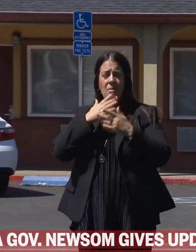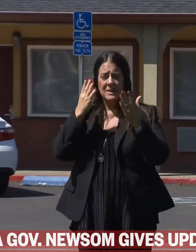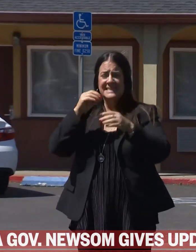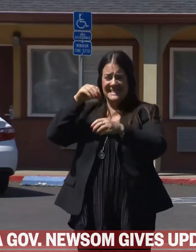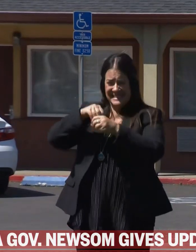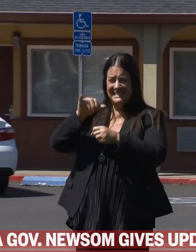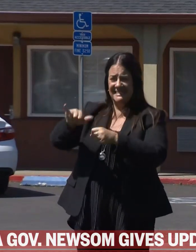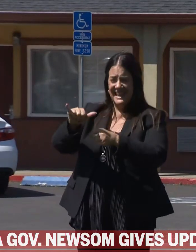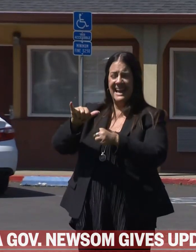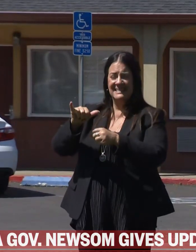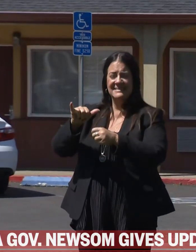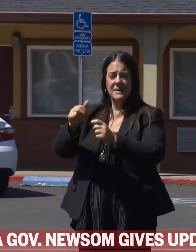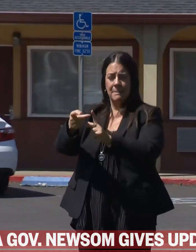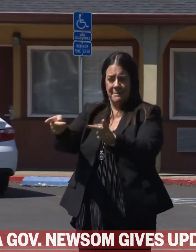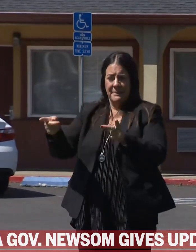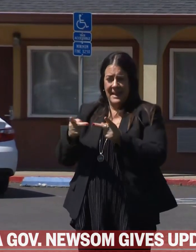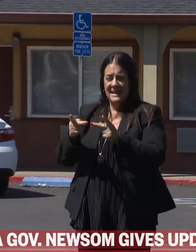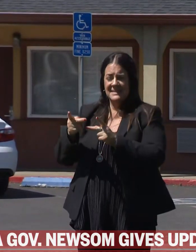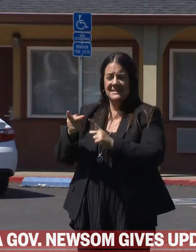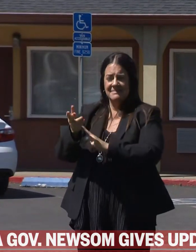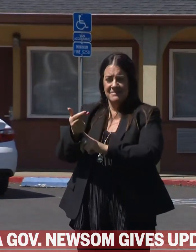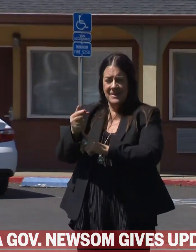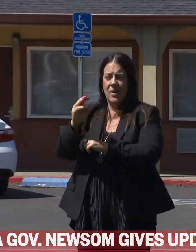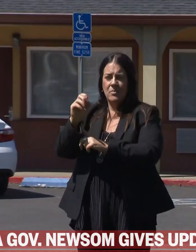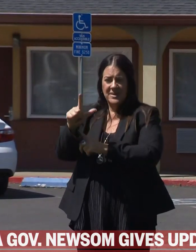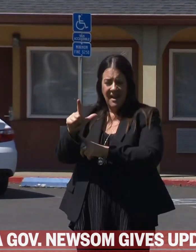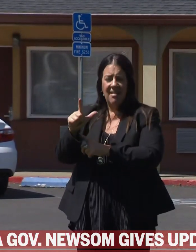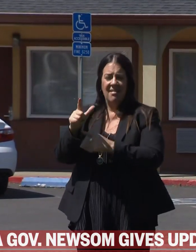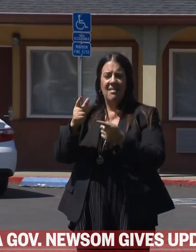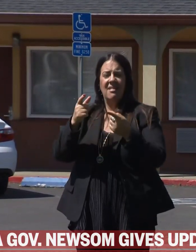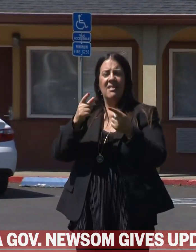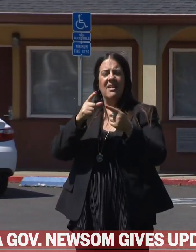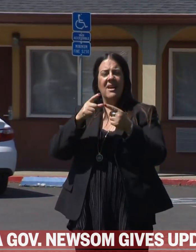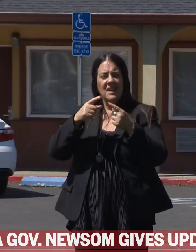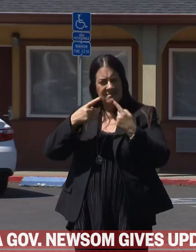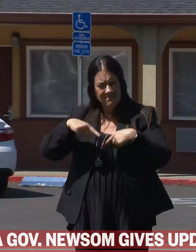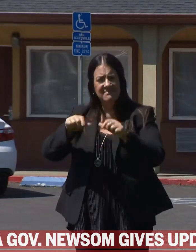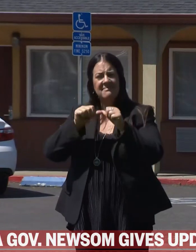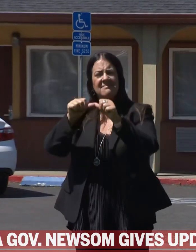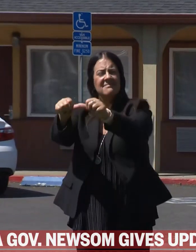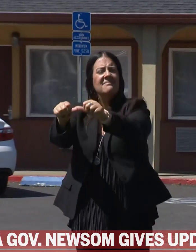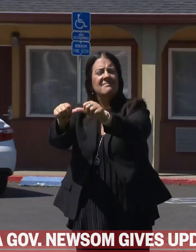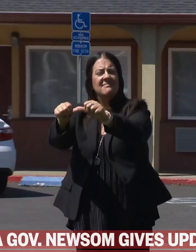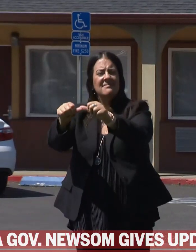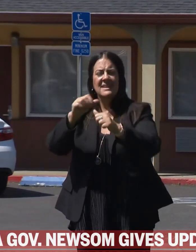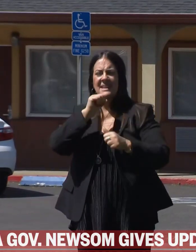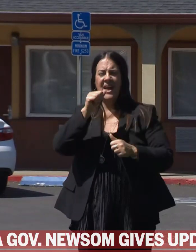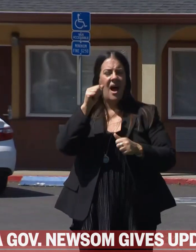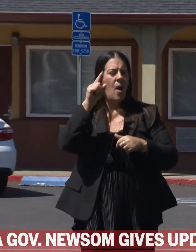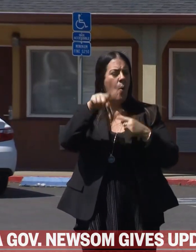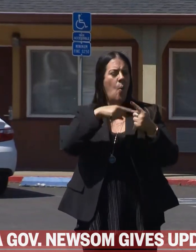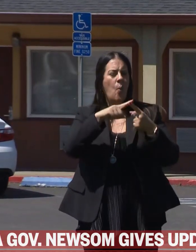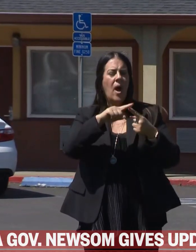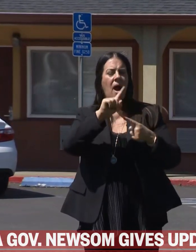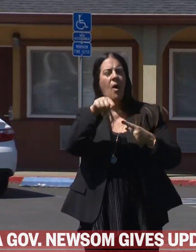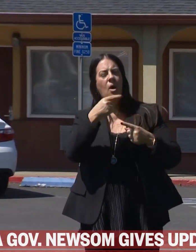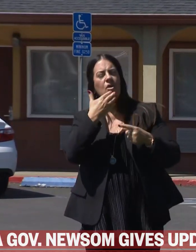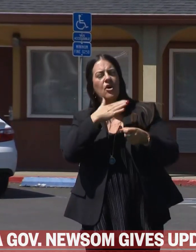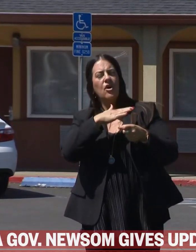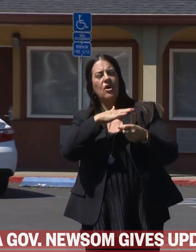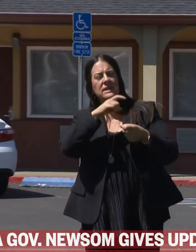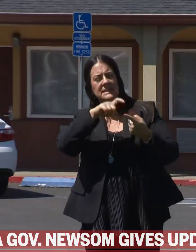non-congregate environments, not only through COVID-19 crisis, but to the extent we can begin to fashion a long-term